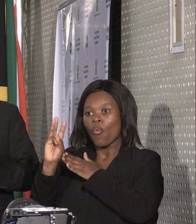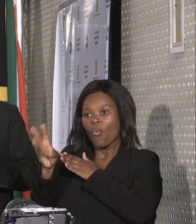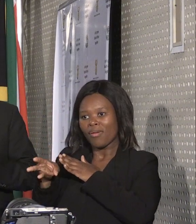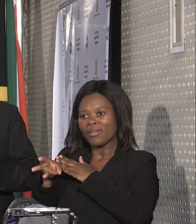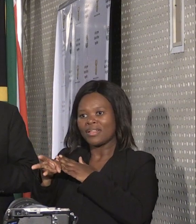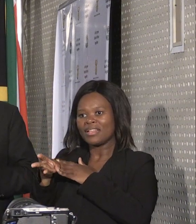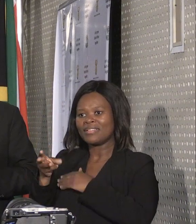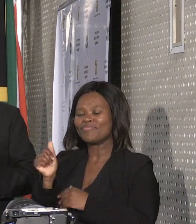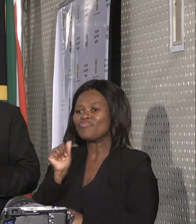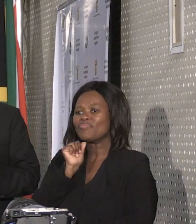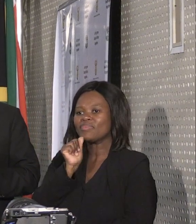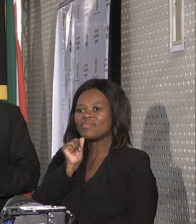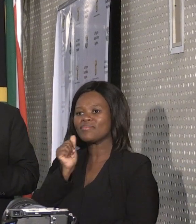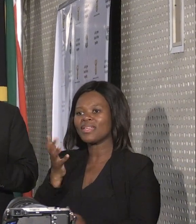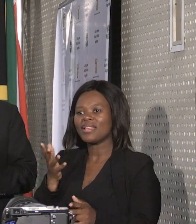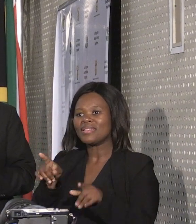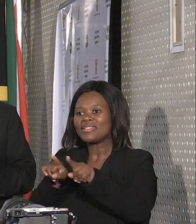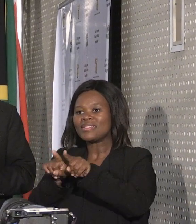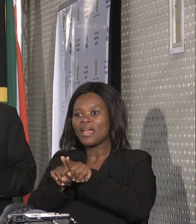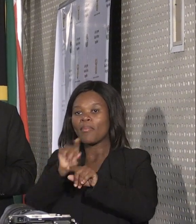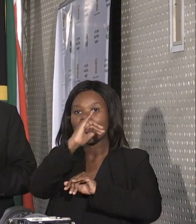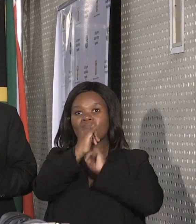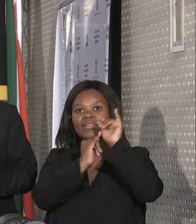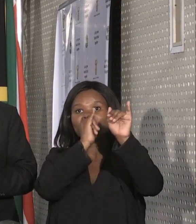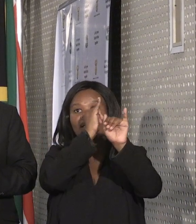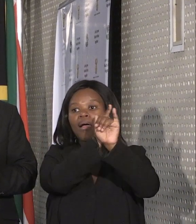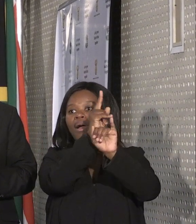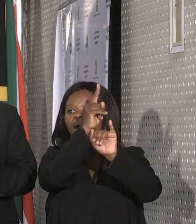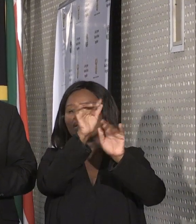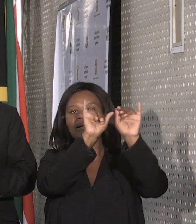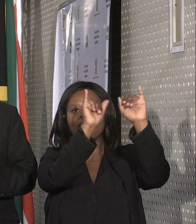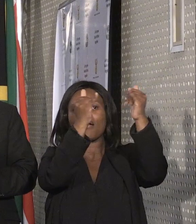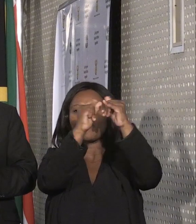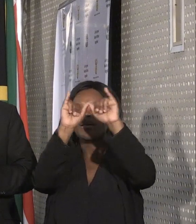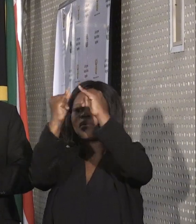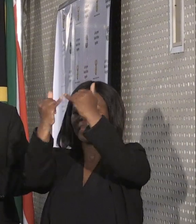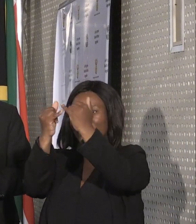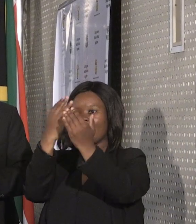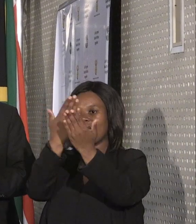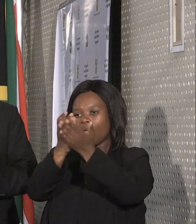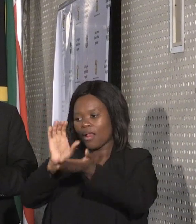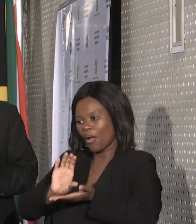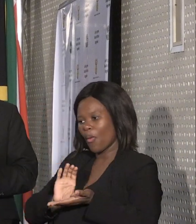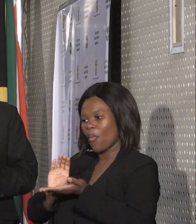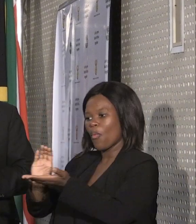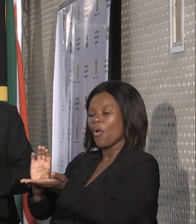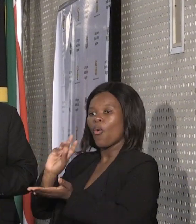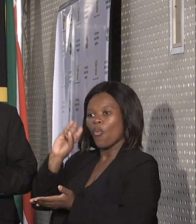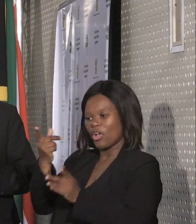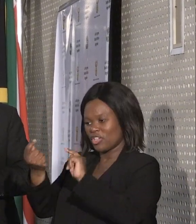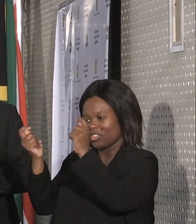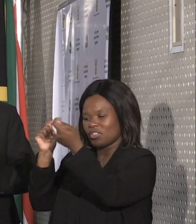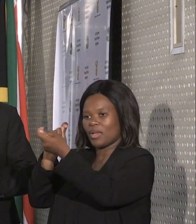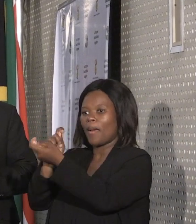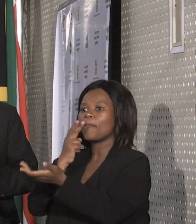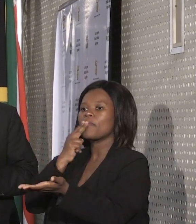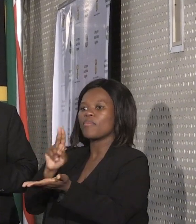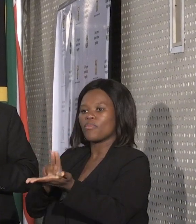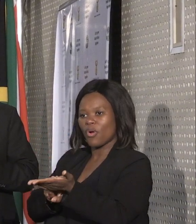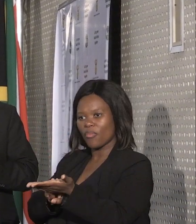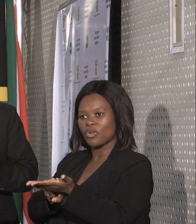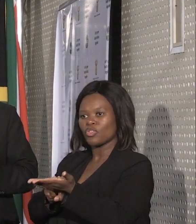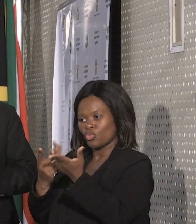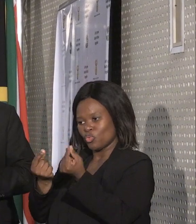that even international investors can invest in, is turned around. That promise cannot wait